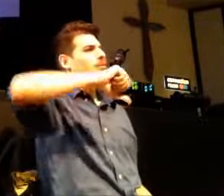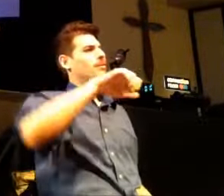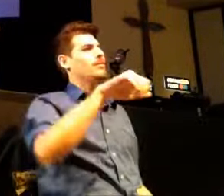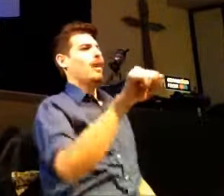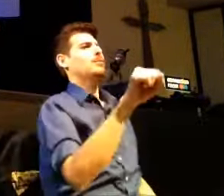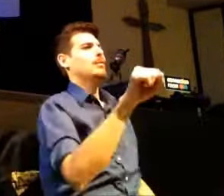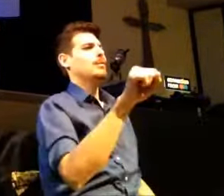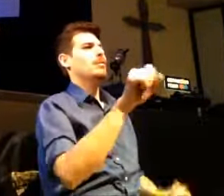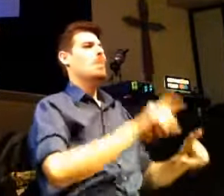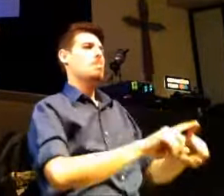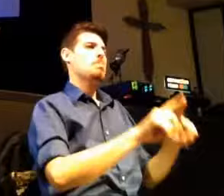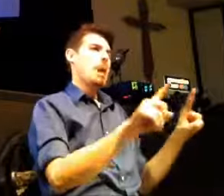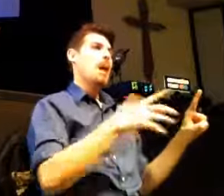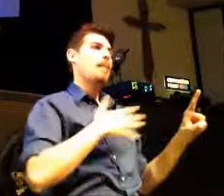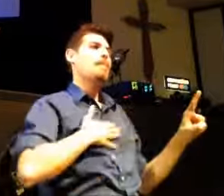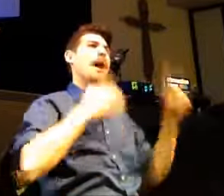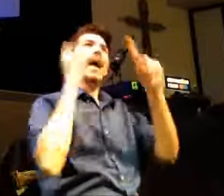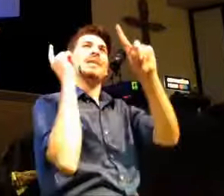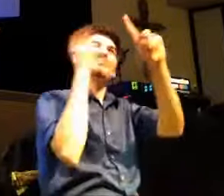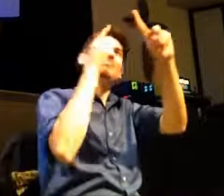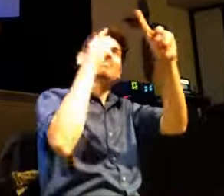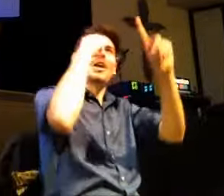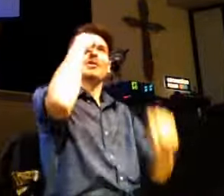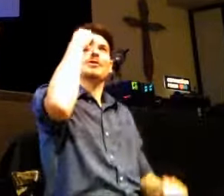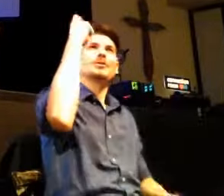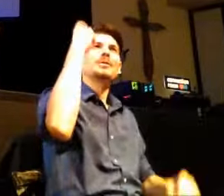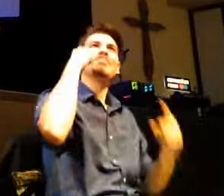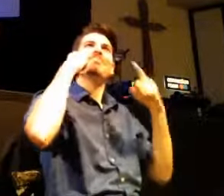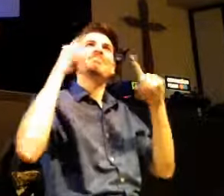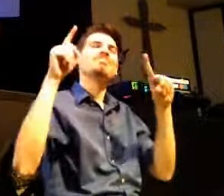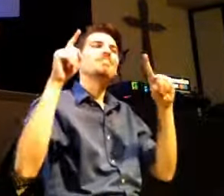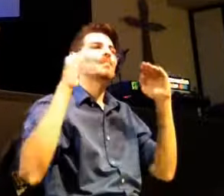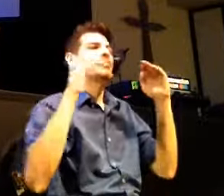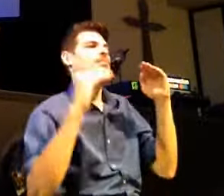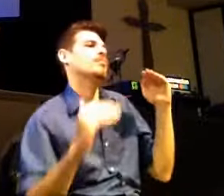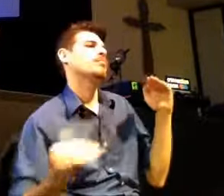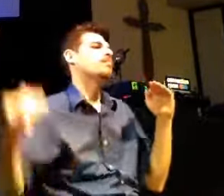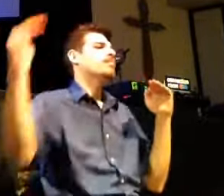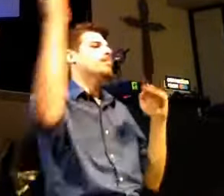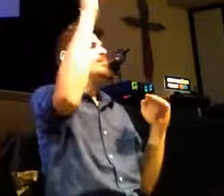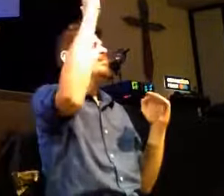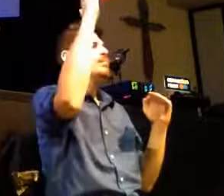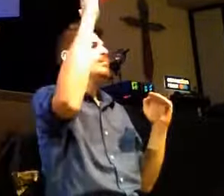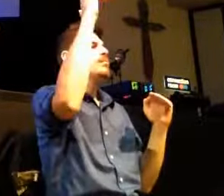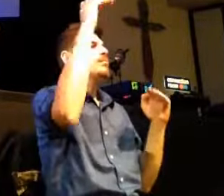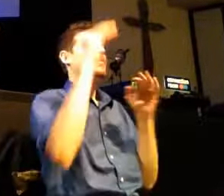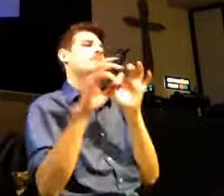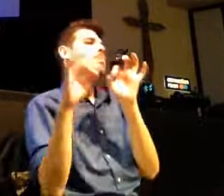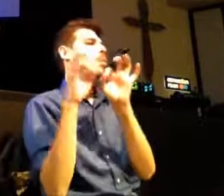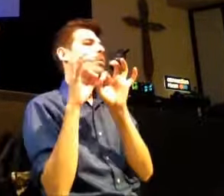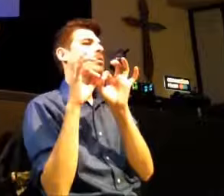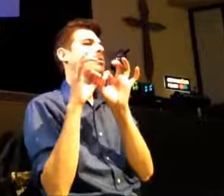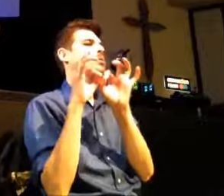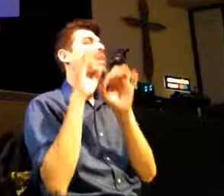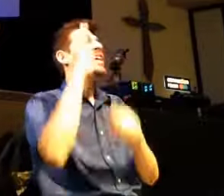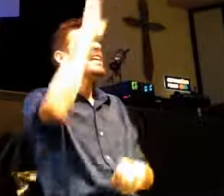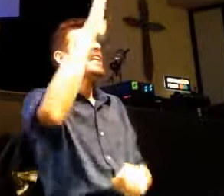this world that are more important than my fear of those things. And it is following God's